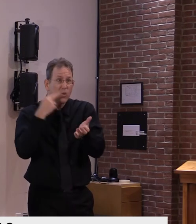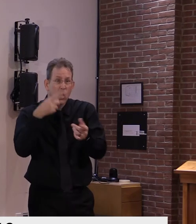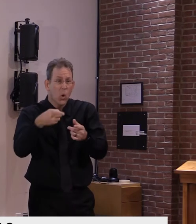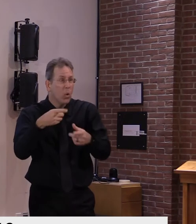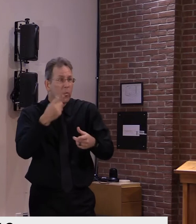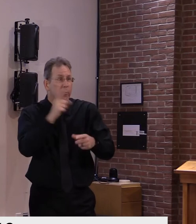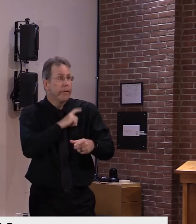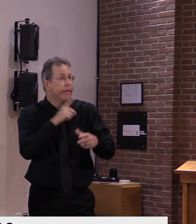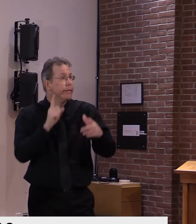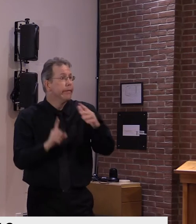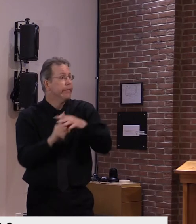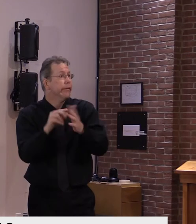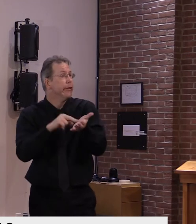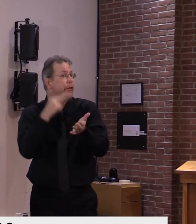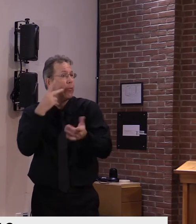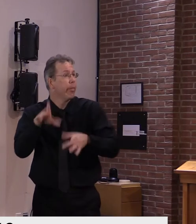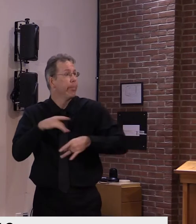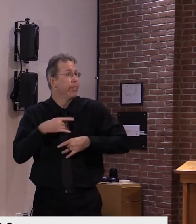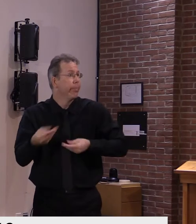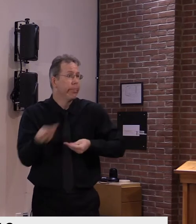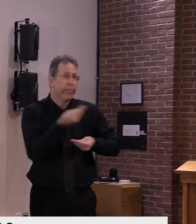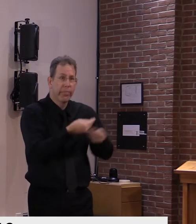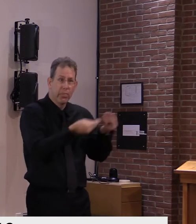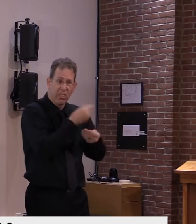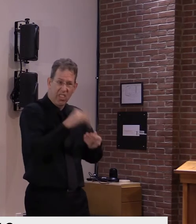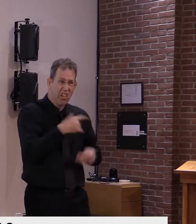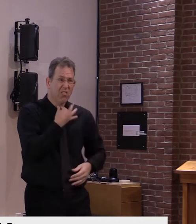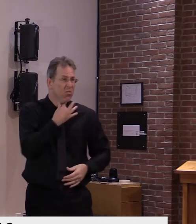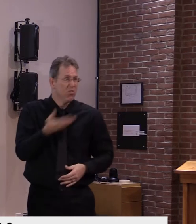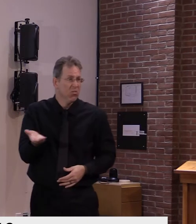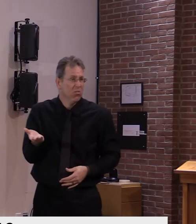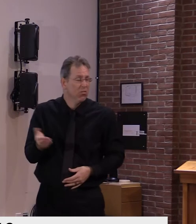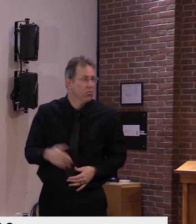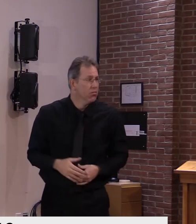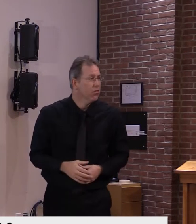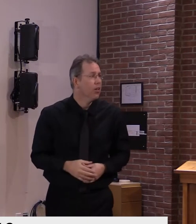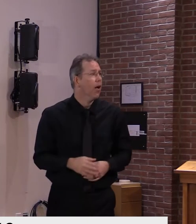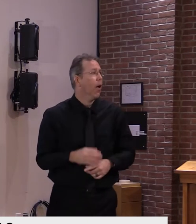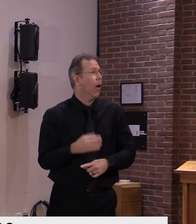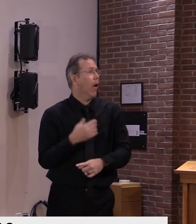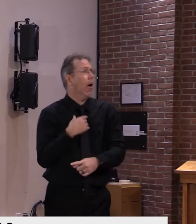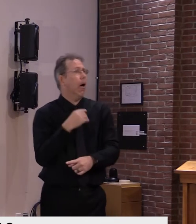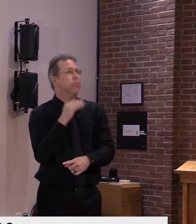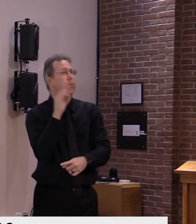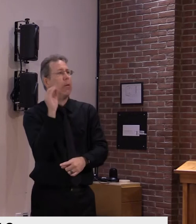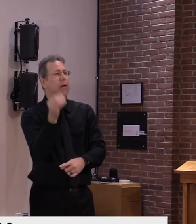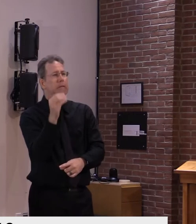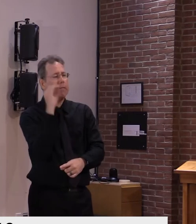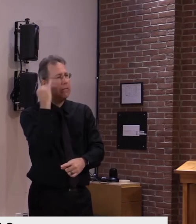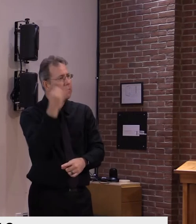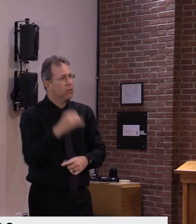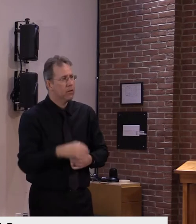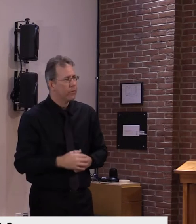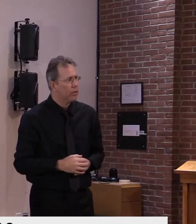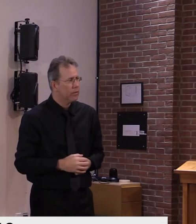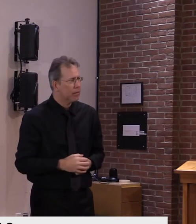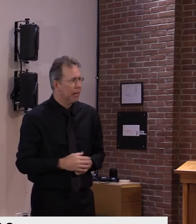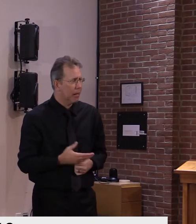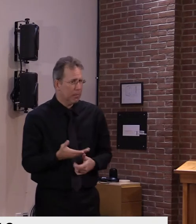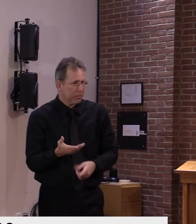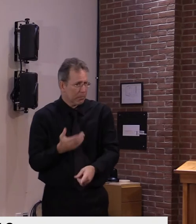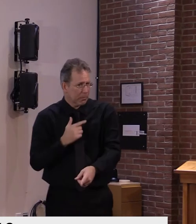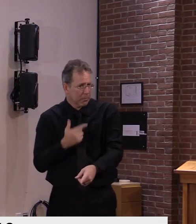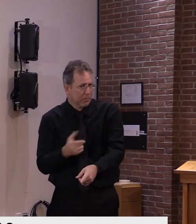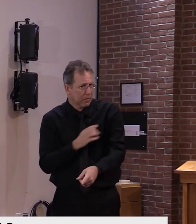I don't have that information. I think Commissioner Sherling, I think you said that there was a connection with a